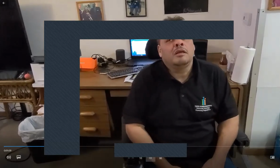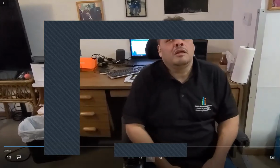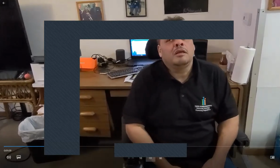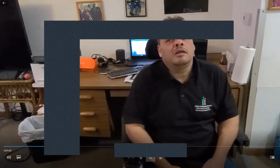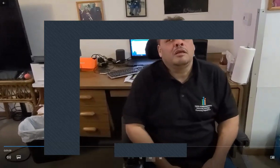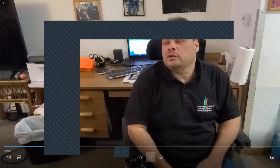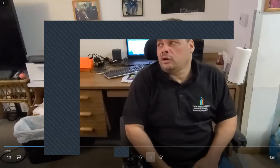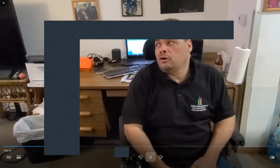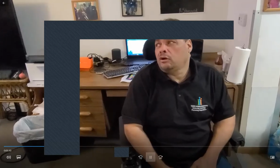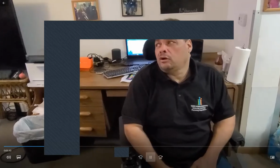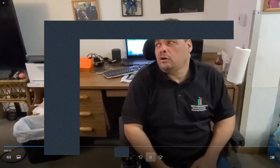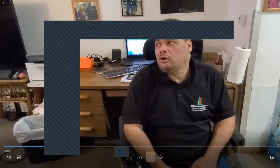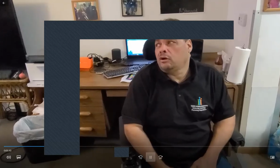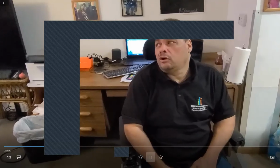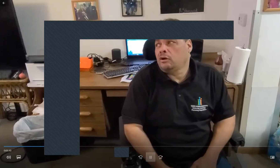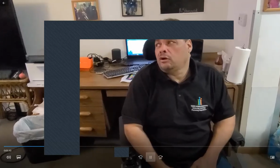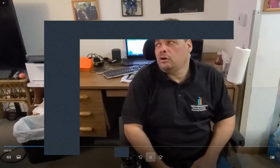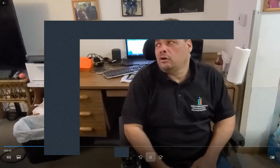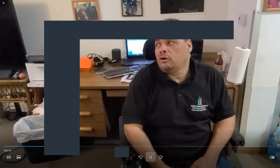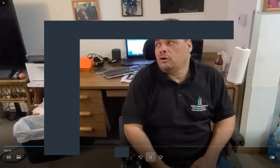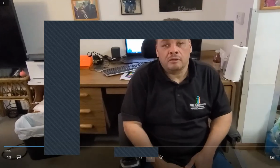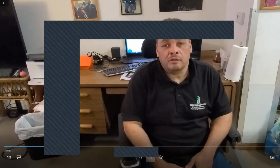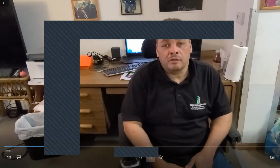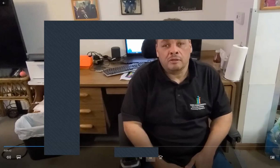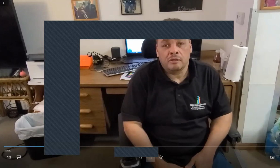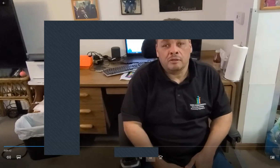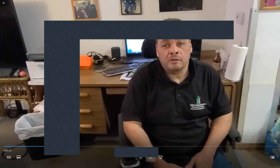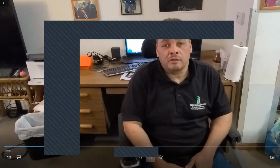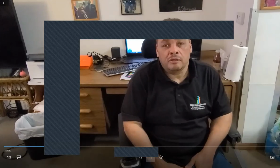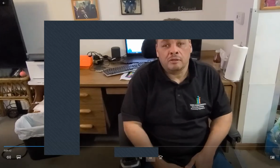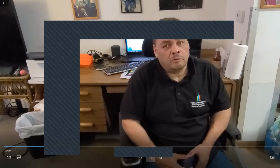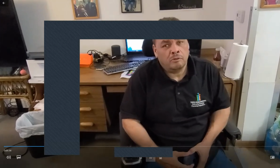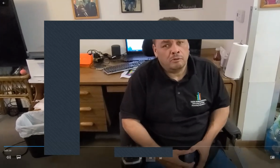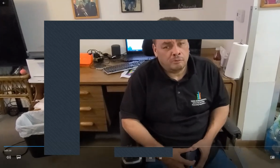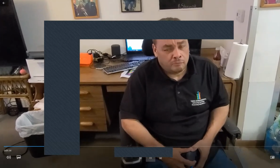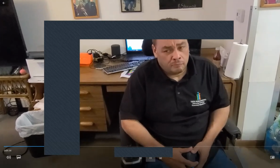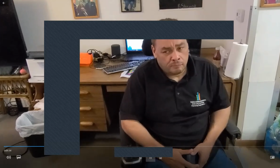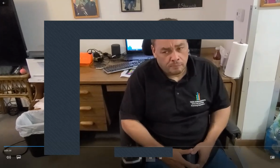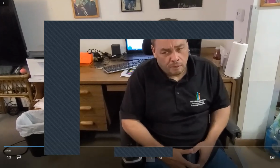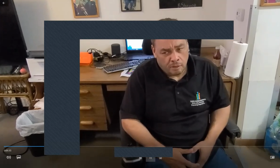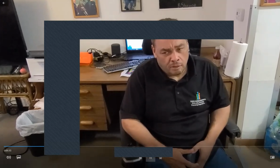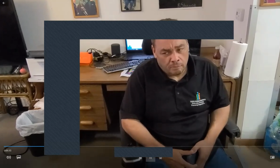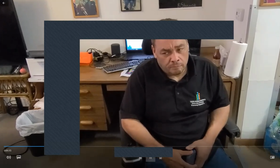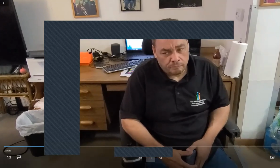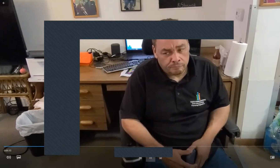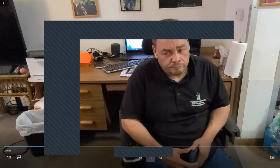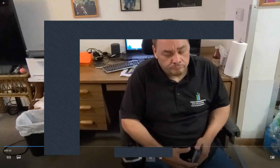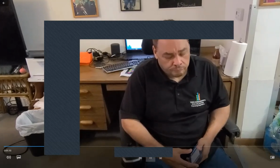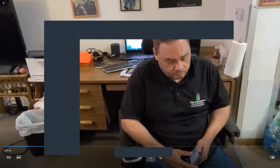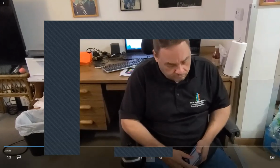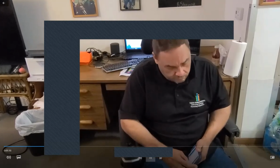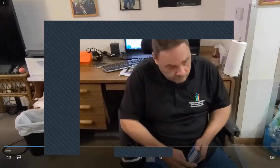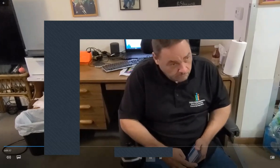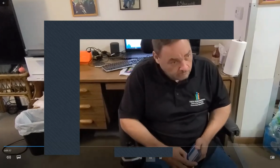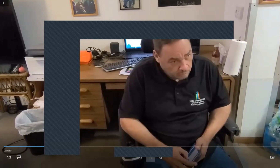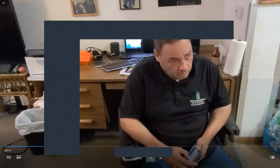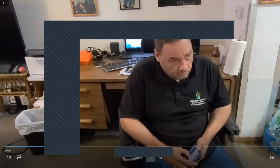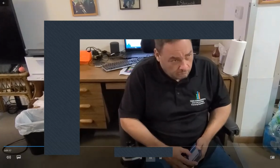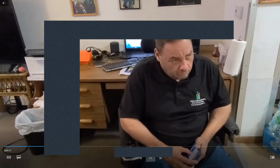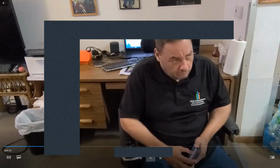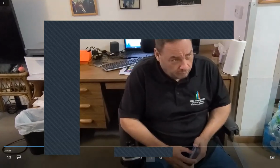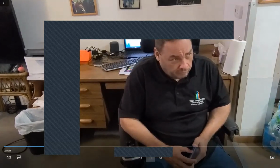say, Park Oakley, okay, I Glenway want to Crossing, and stop, go Dana Avenue, and Reading downtown. Road. Next departures in And 17 then minutes real we'll- time, 47 minutes real time, at 12 hours, 38 minutes real time.